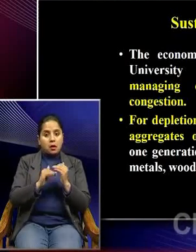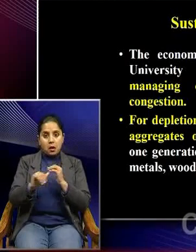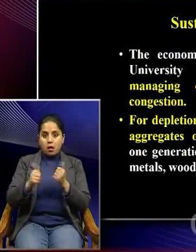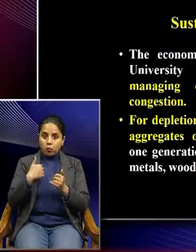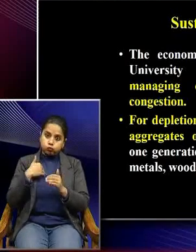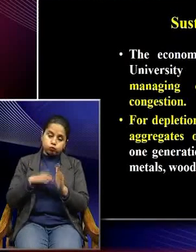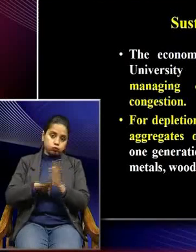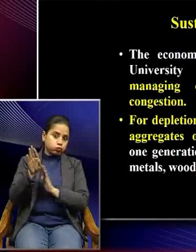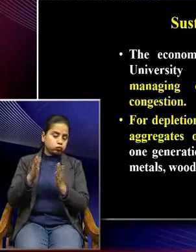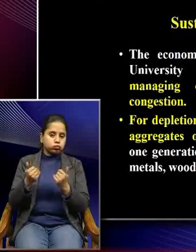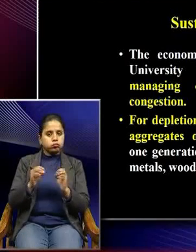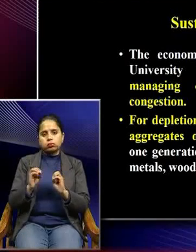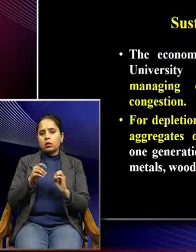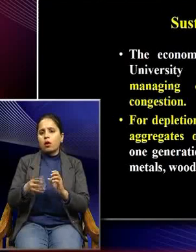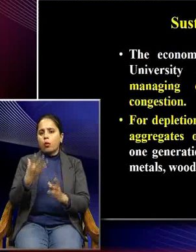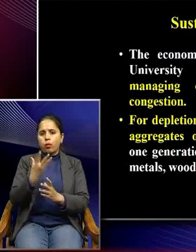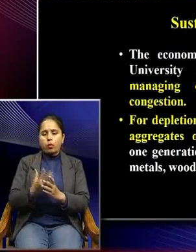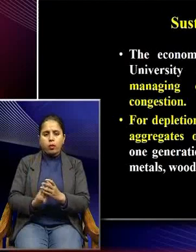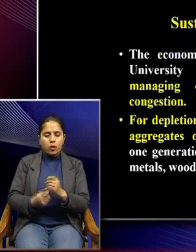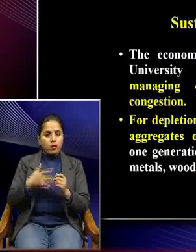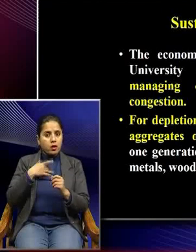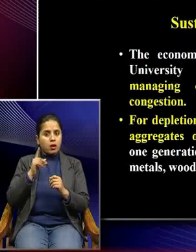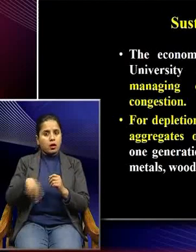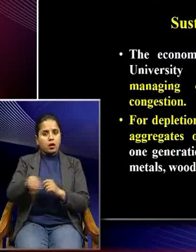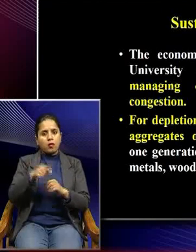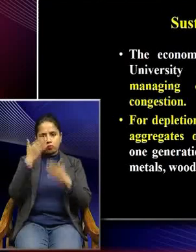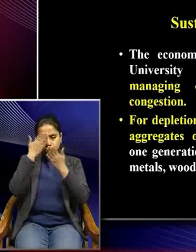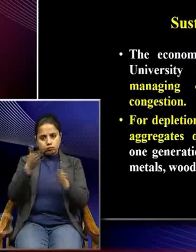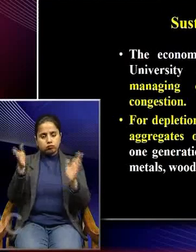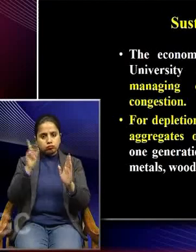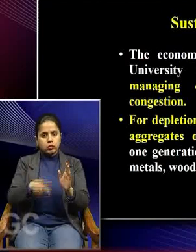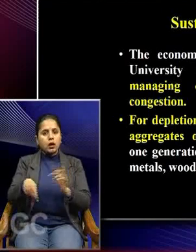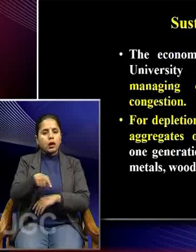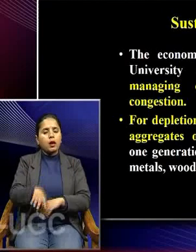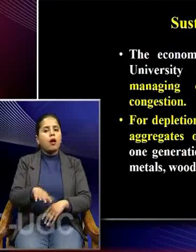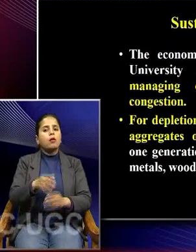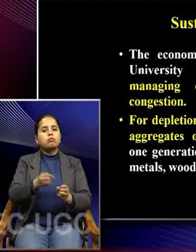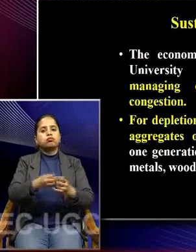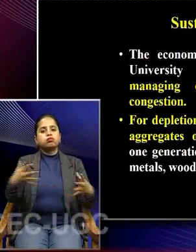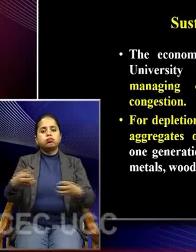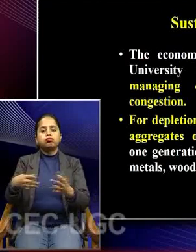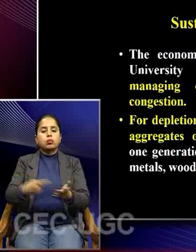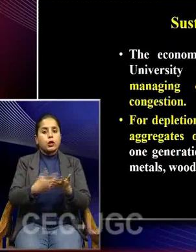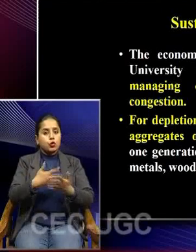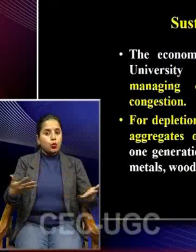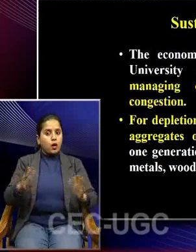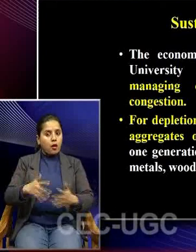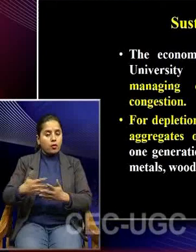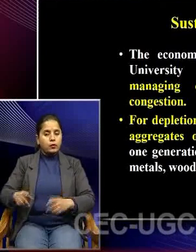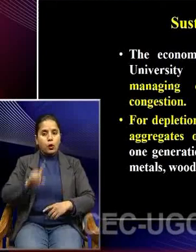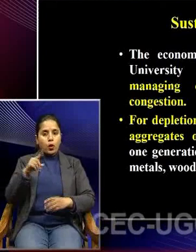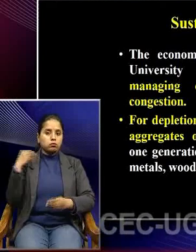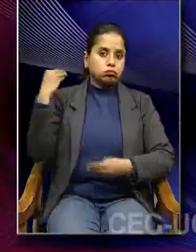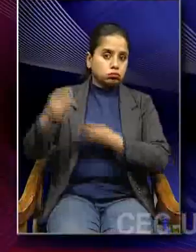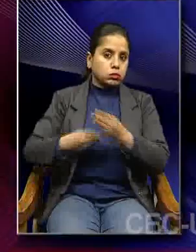For depletion, he calls for keeping the broad aggregates of resources constant from one generation